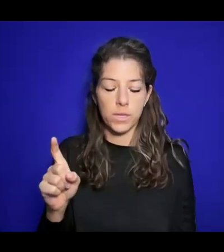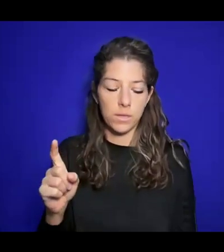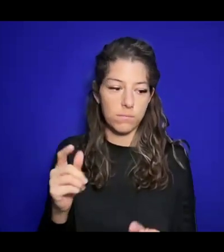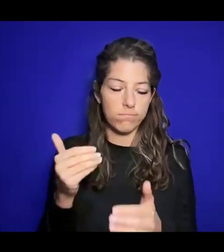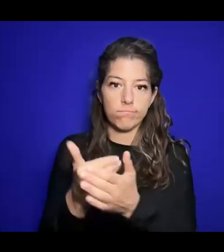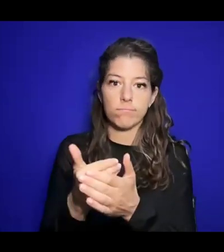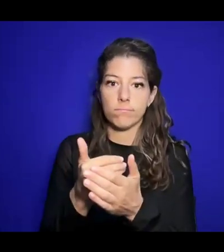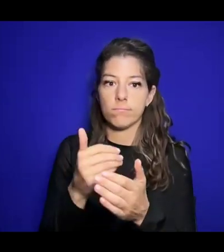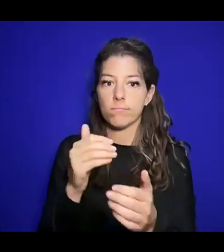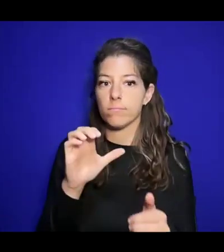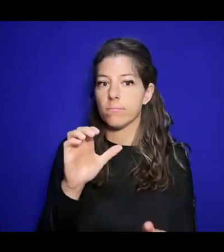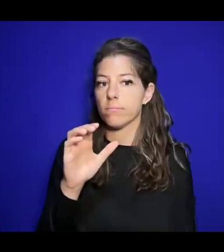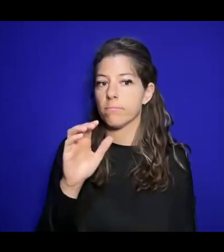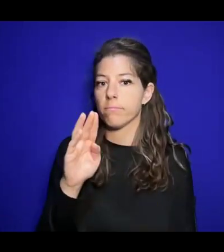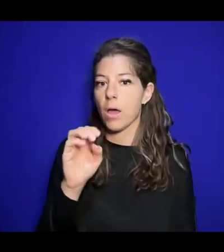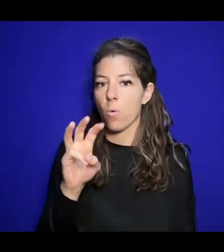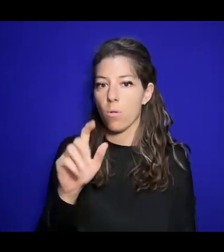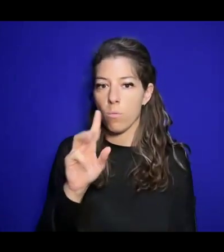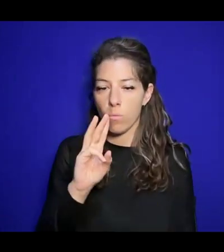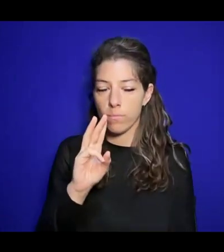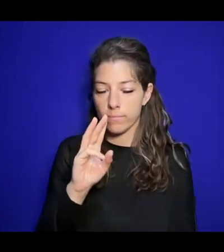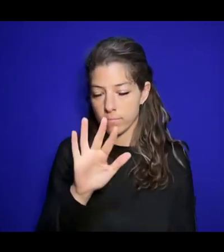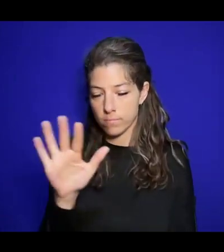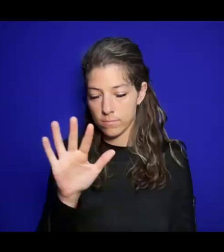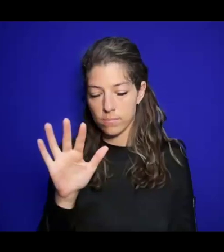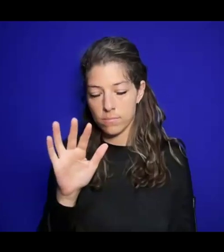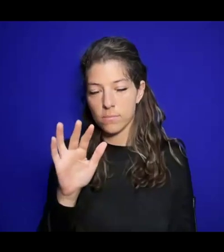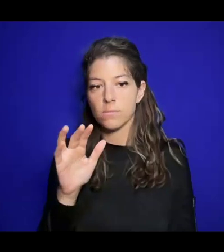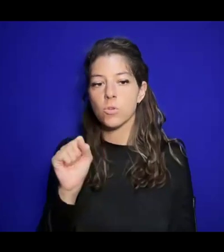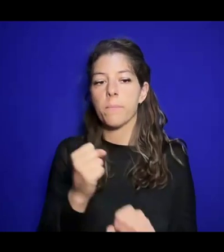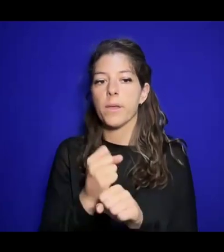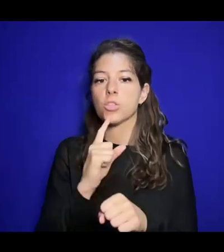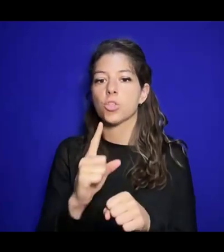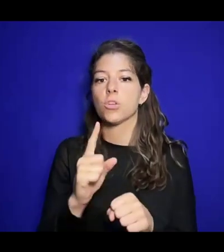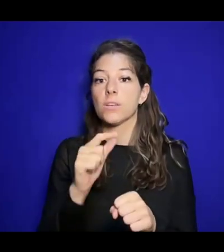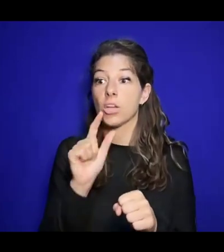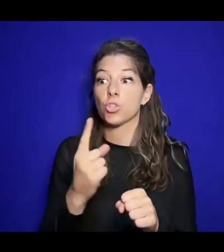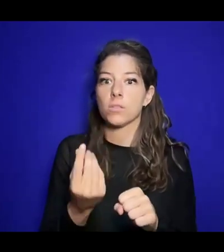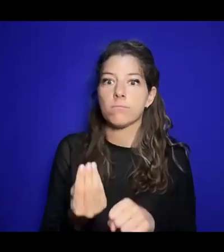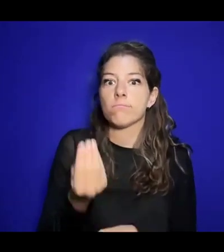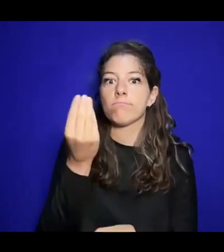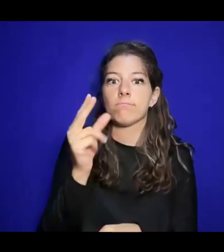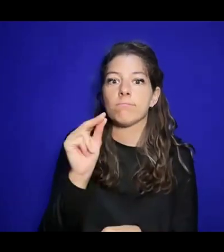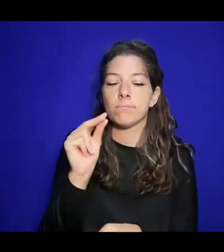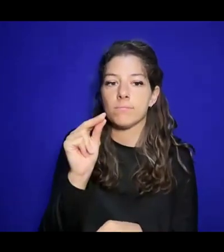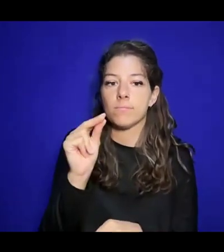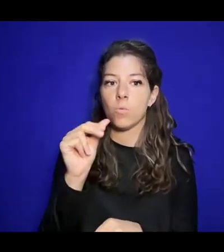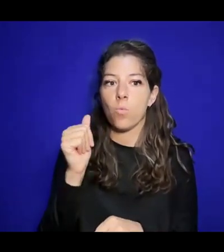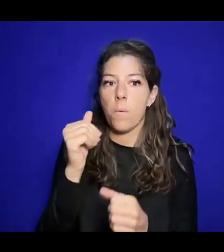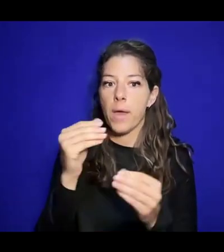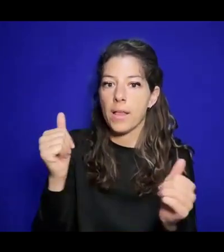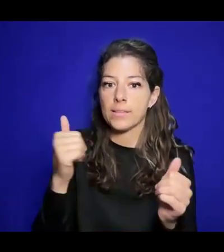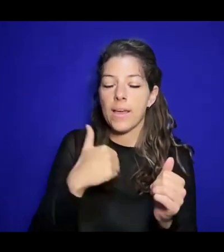wall of the bladder of the bowel. So make sure that, they know, you're not just sticking it up there because it won't melt and you won't